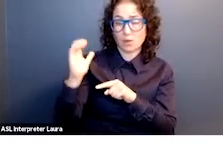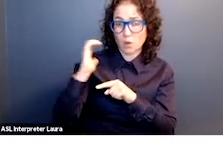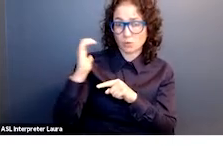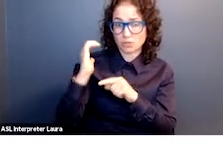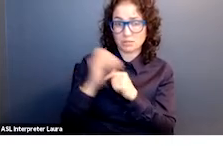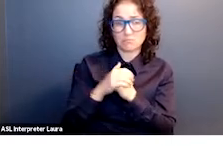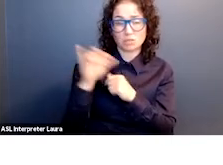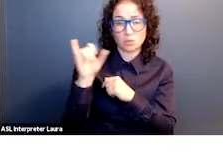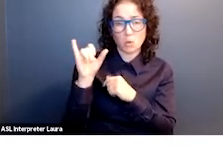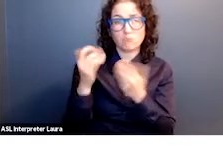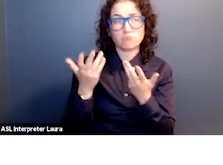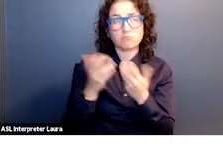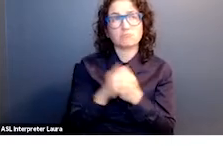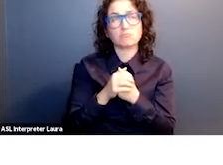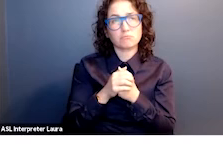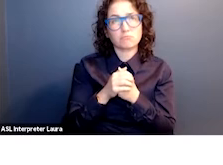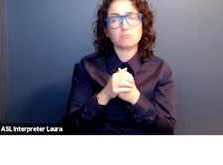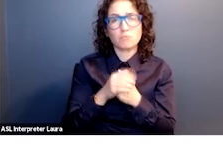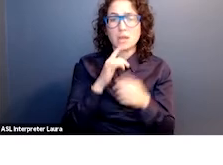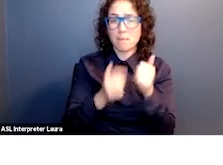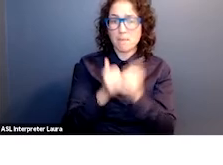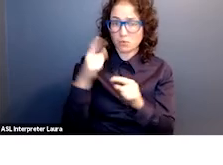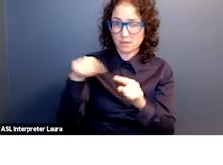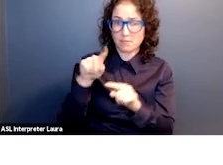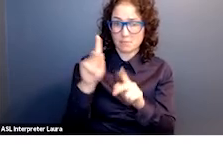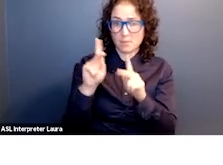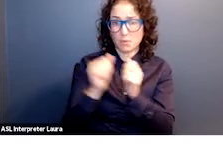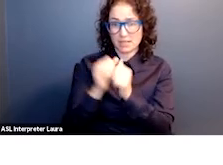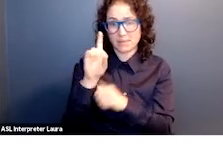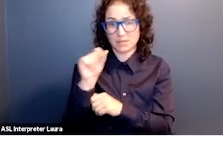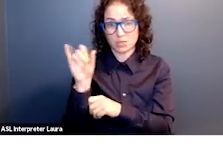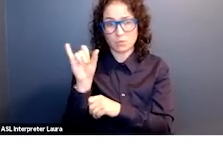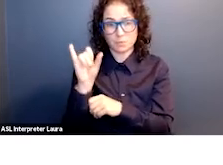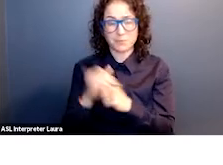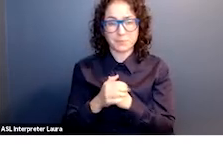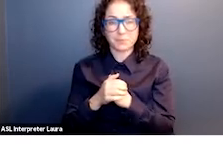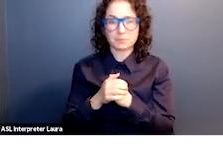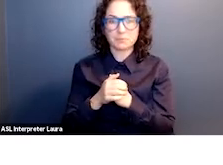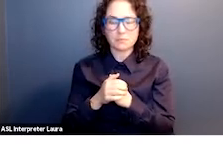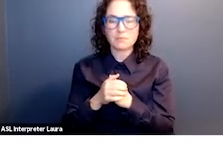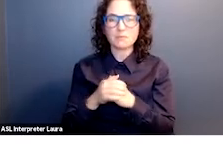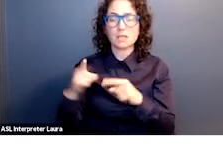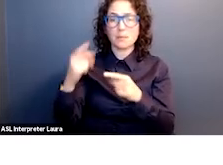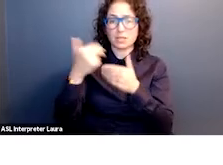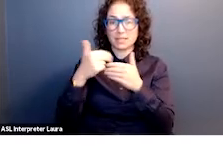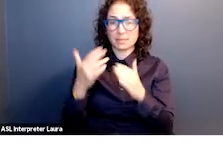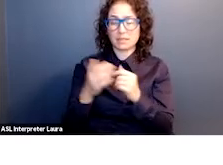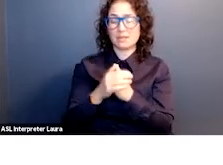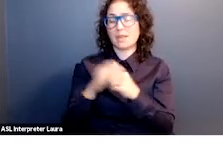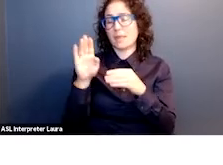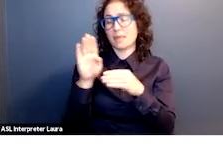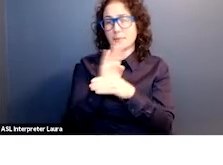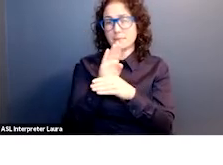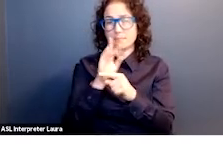as well. Most of them are person with disabilities. So the participants, the business